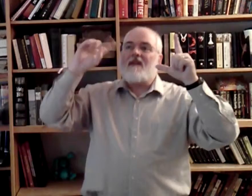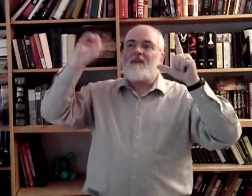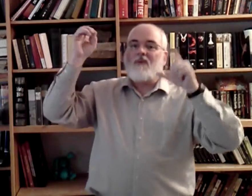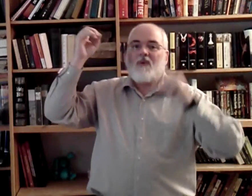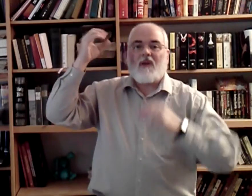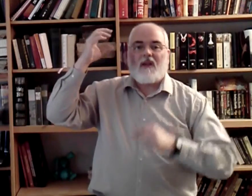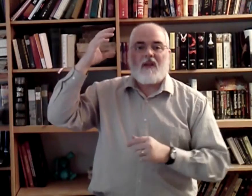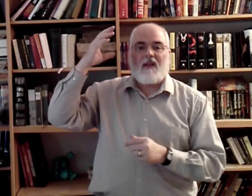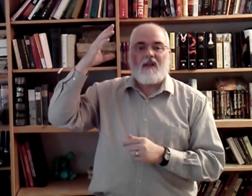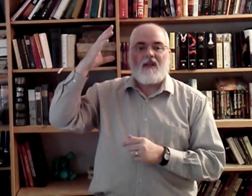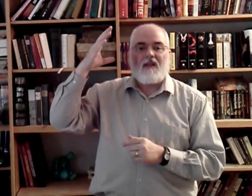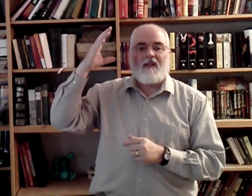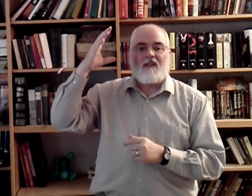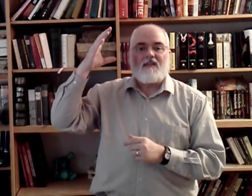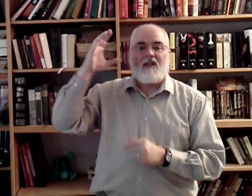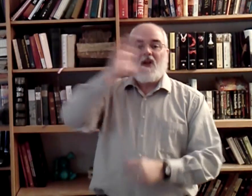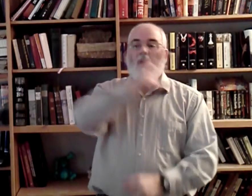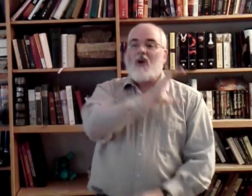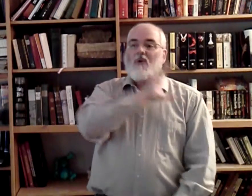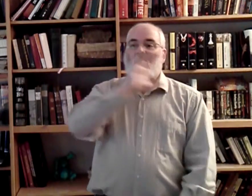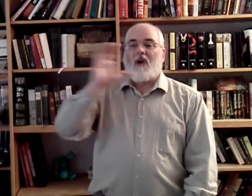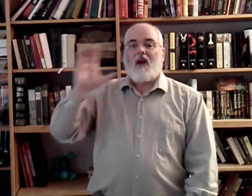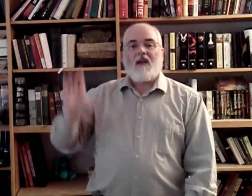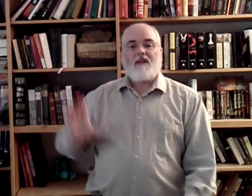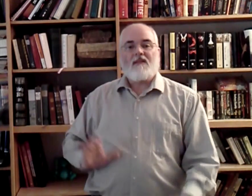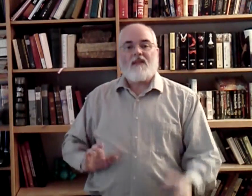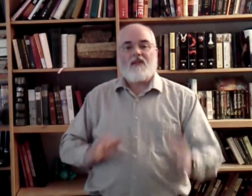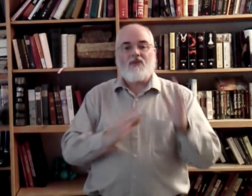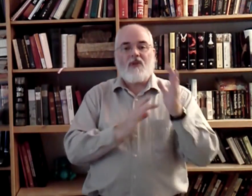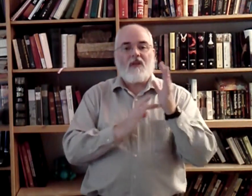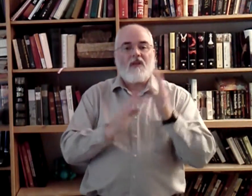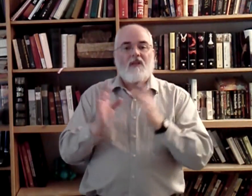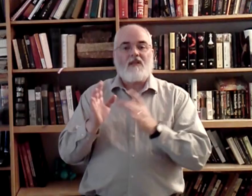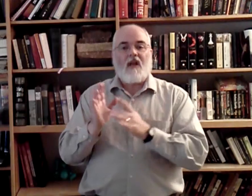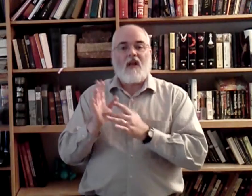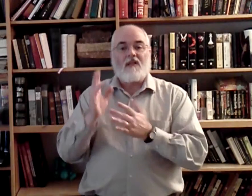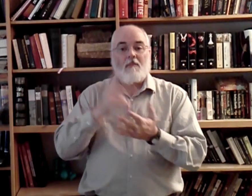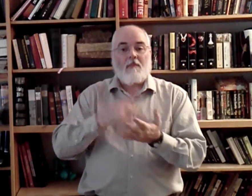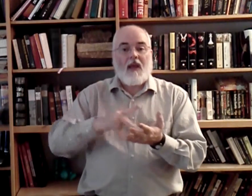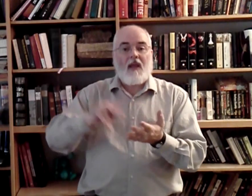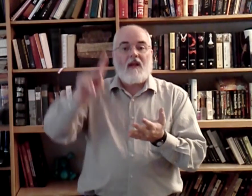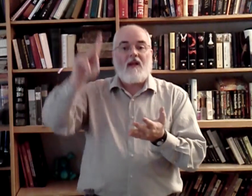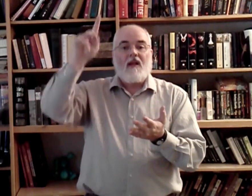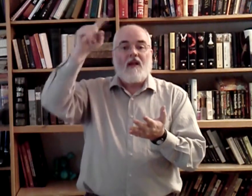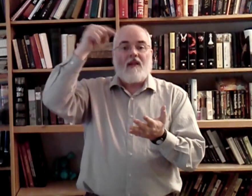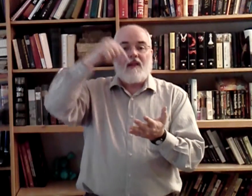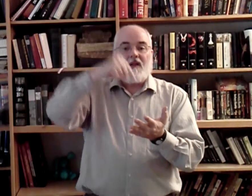Amazing Grace. Christ Jesus paid the